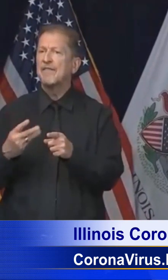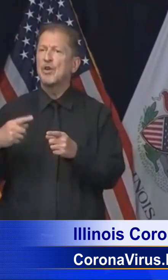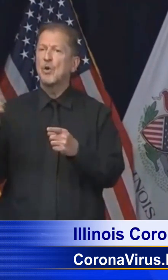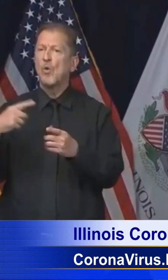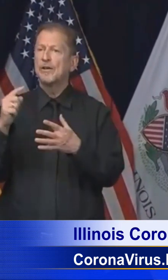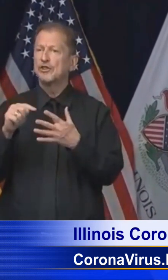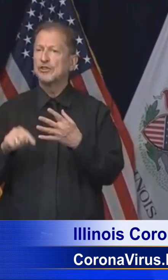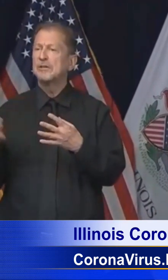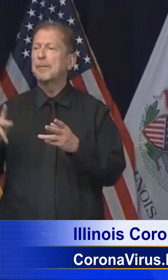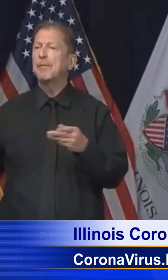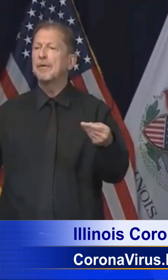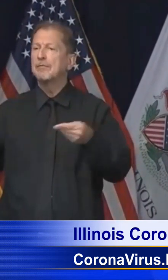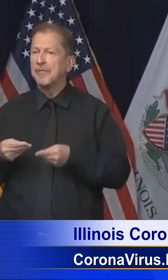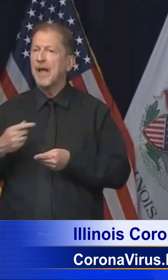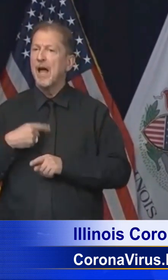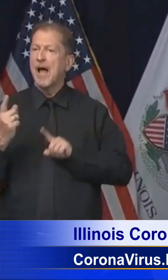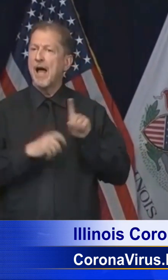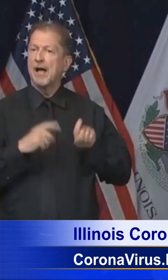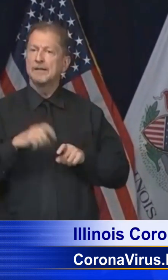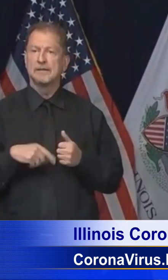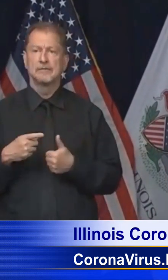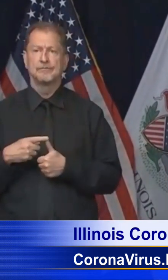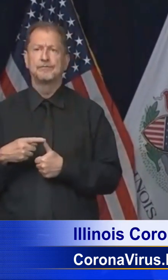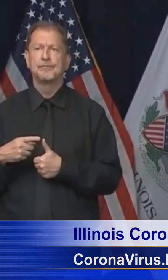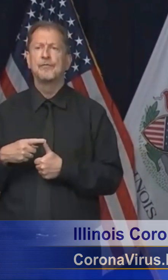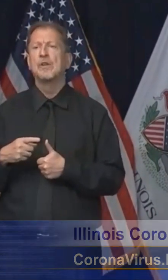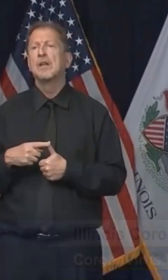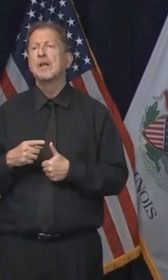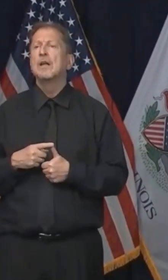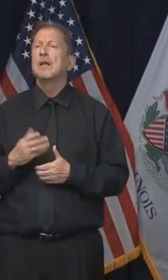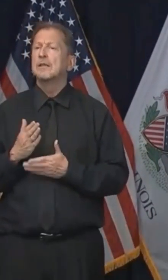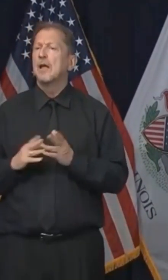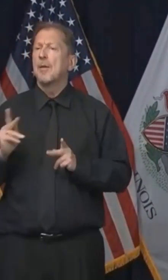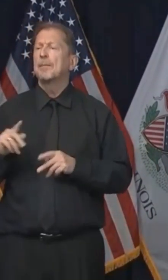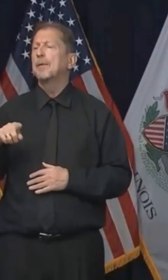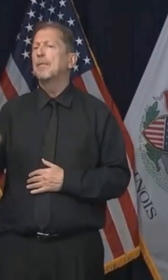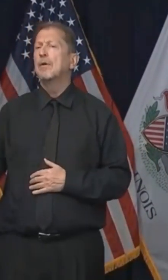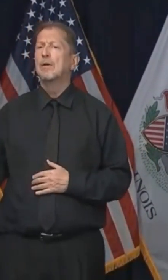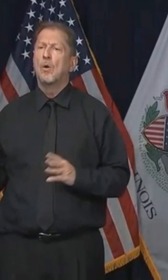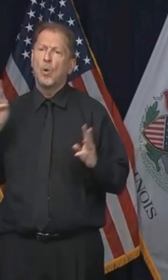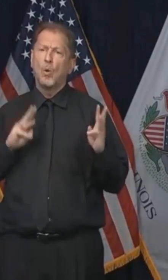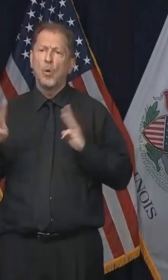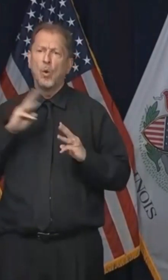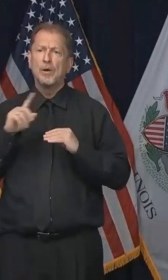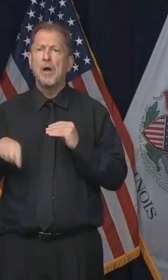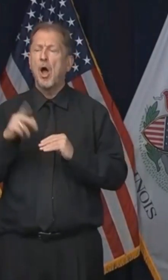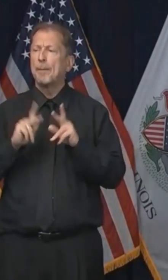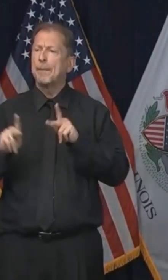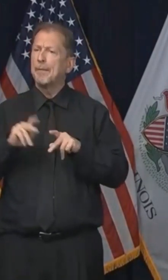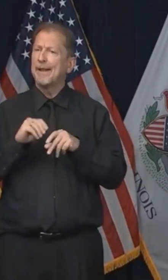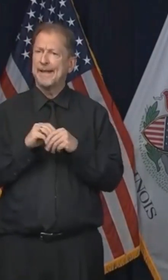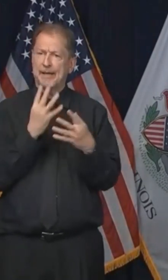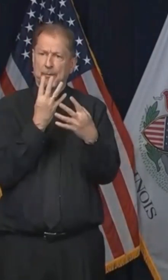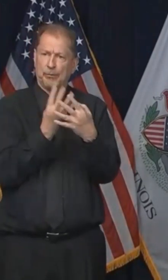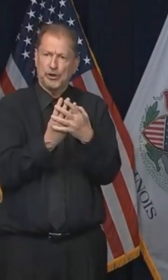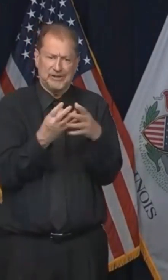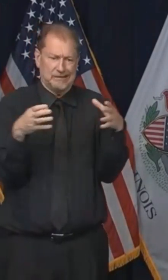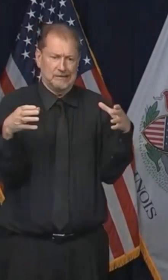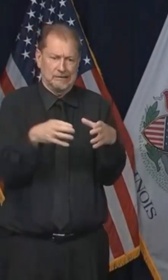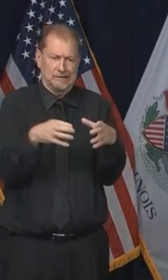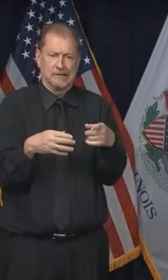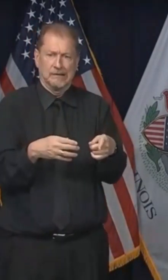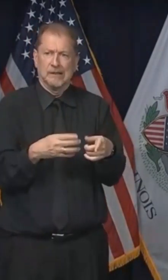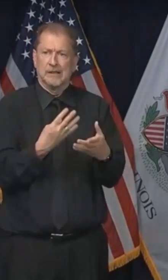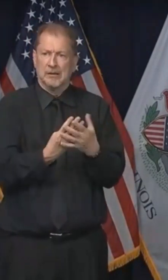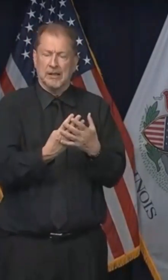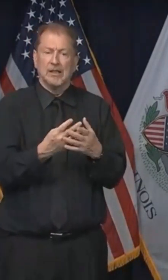brothers who have asked me to ask their questions. First of all, there, folks are concerned about the people in prison. Yes. Should more